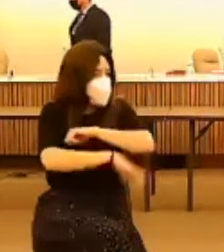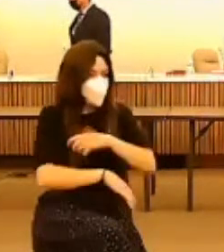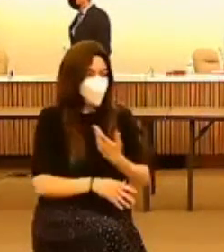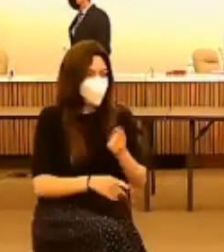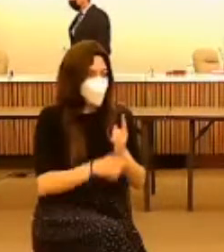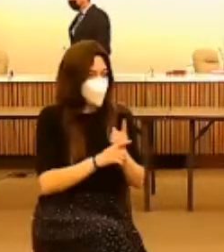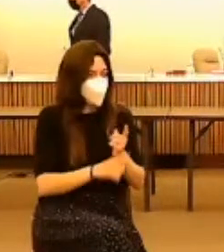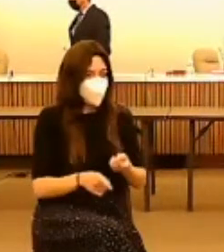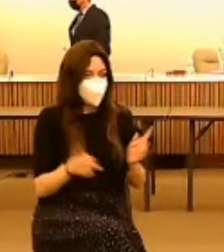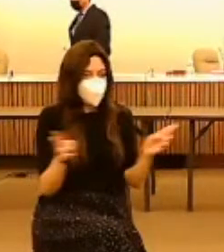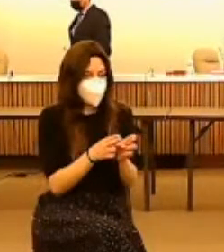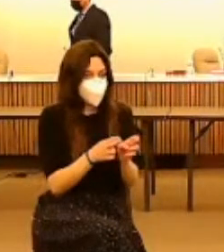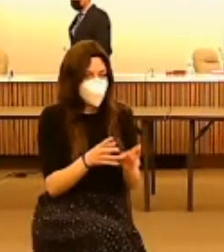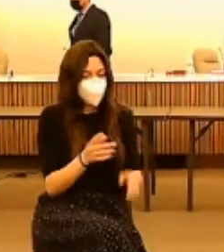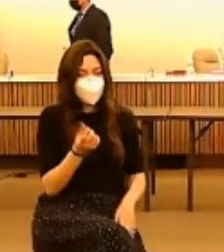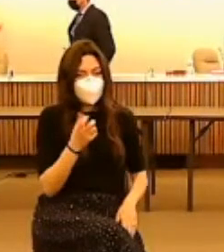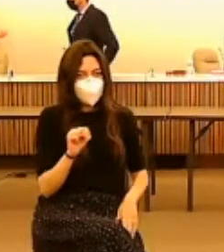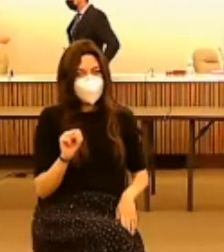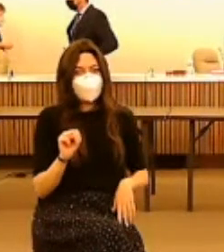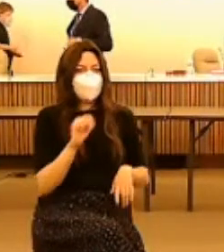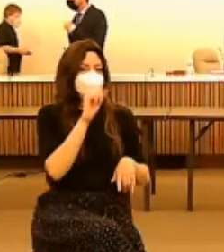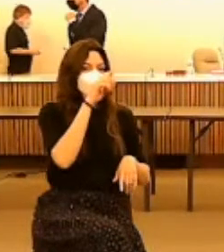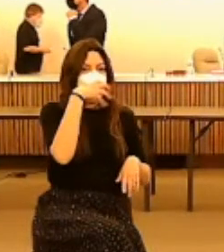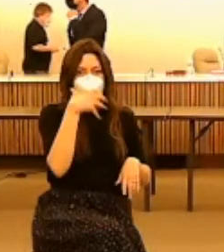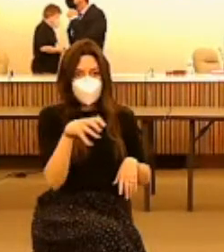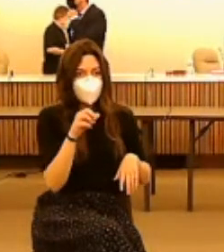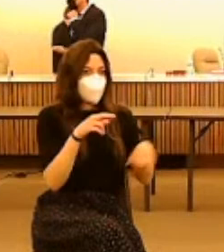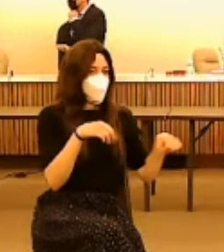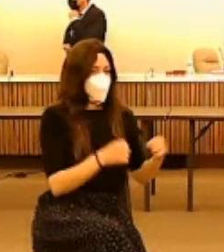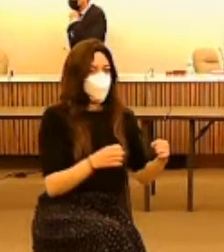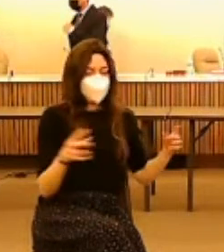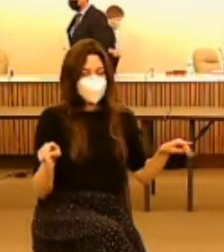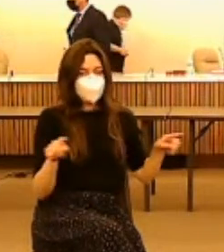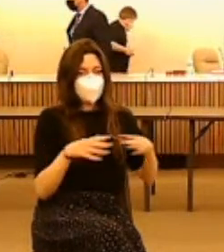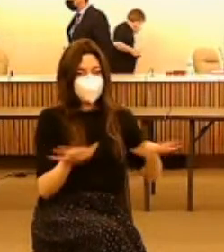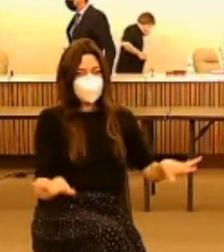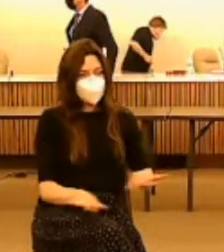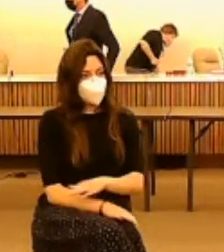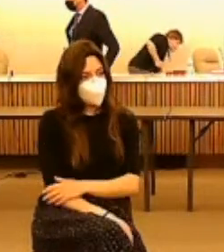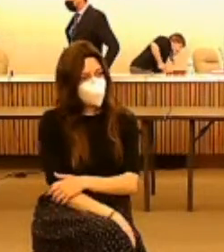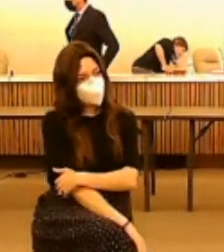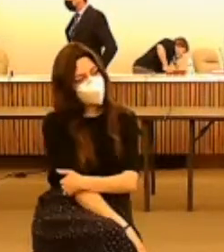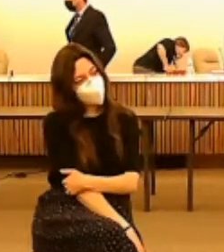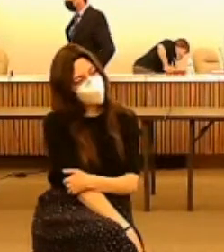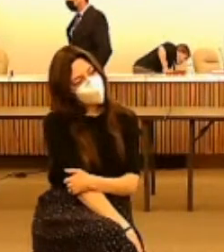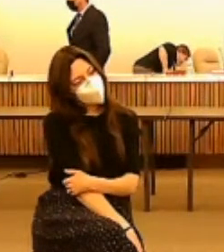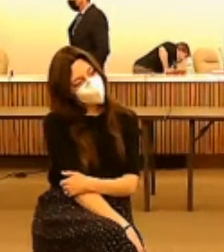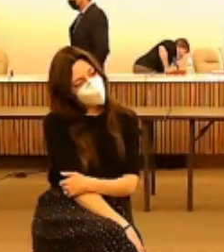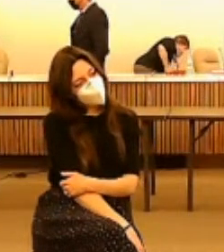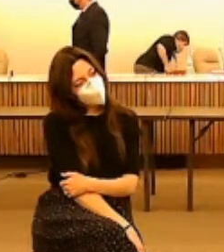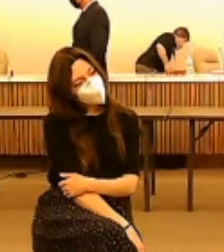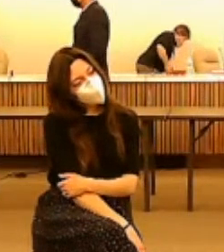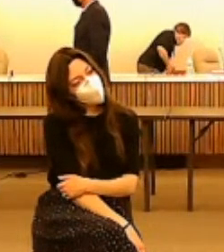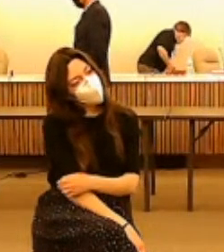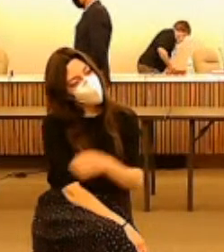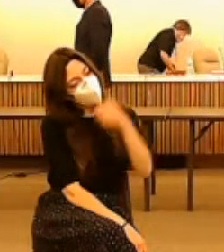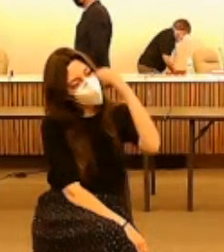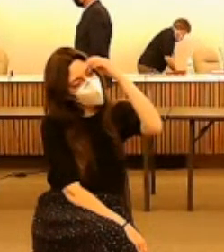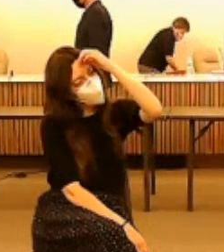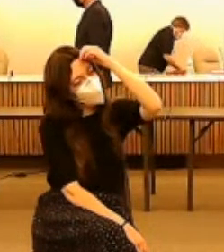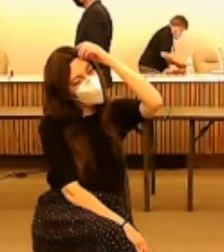is he seeing good players? Geneva has, that was the first thing, Fishback, Ryan Fishback. Okay, He's